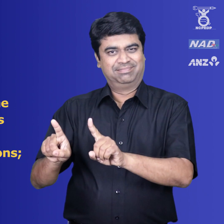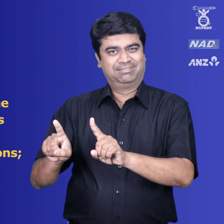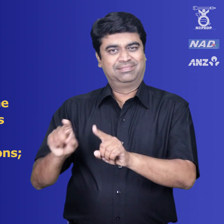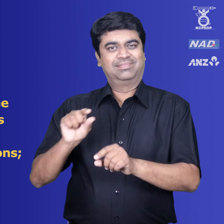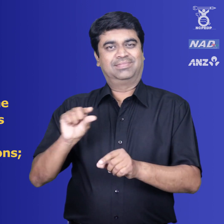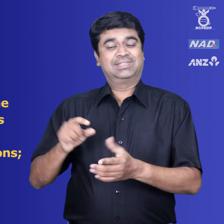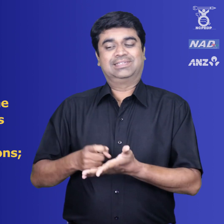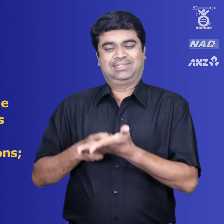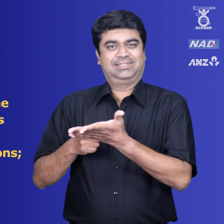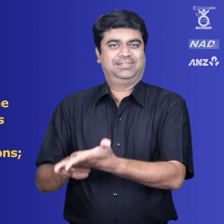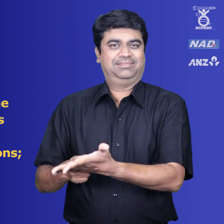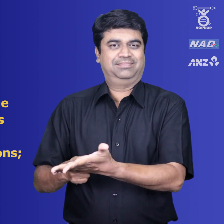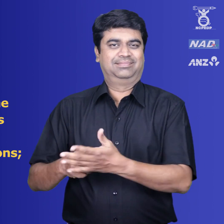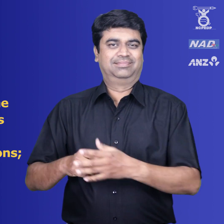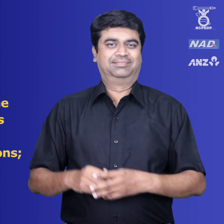and independence of persons,